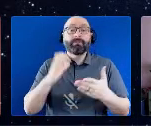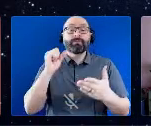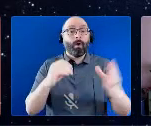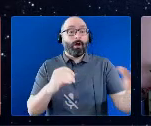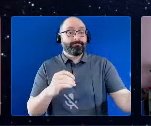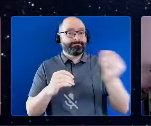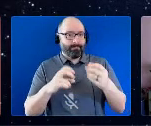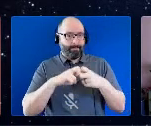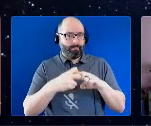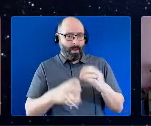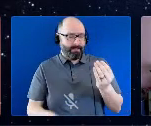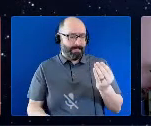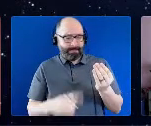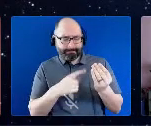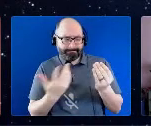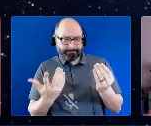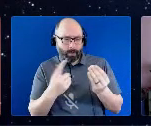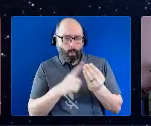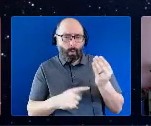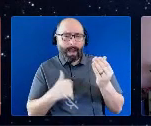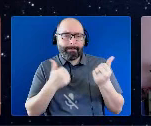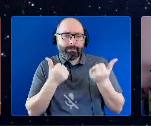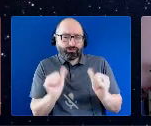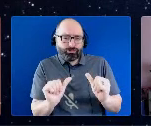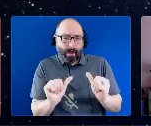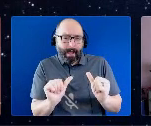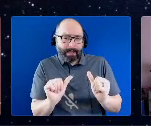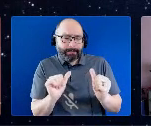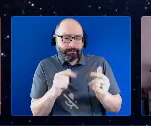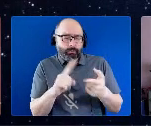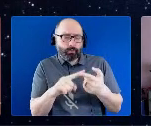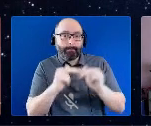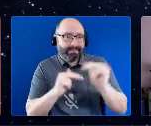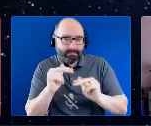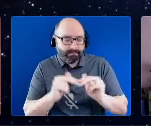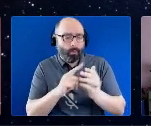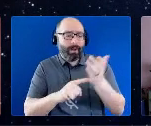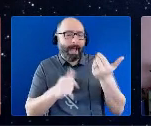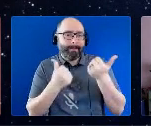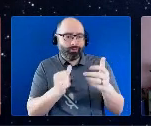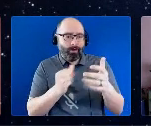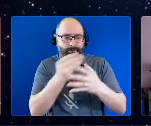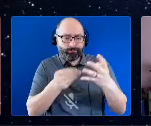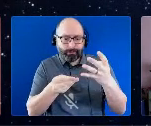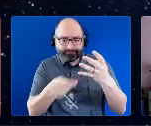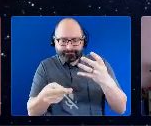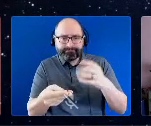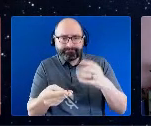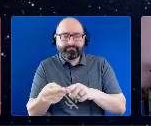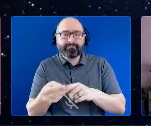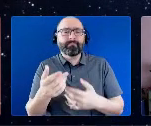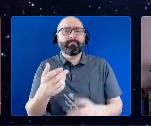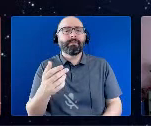I trying to return? Or what am I trying to build at the end of this? And you start there and figure out, well, what would make it